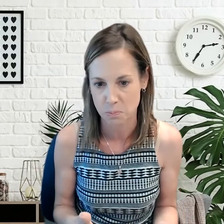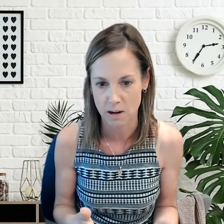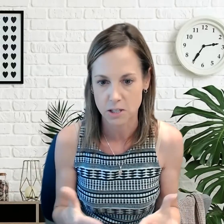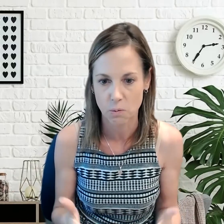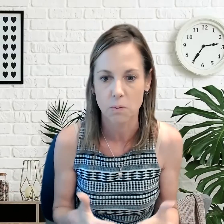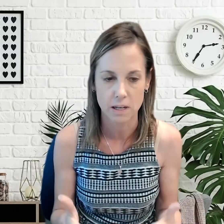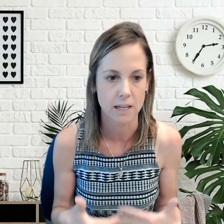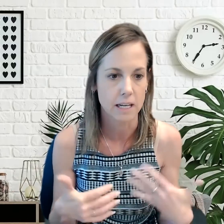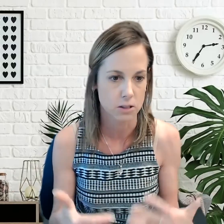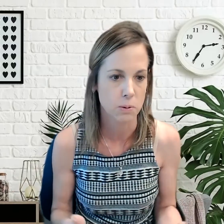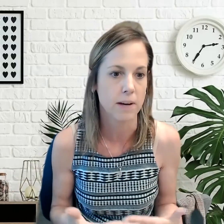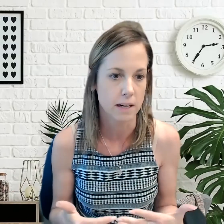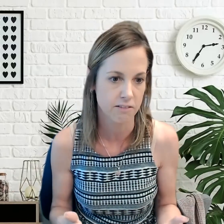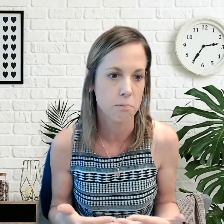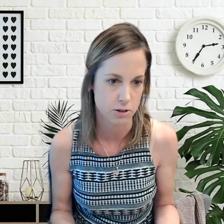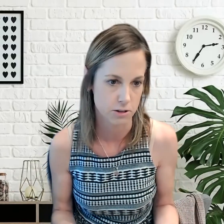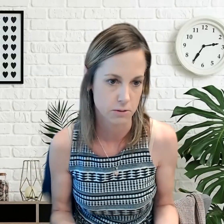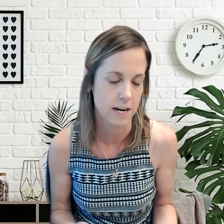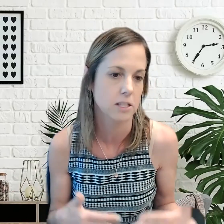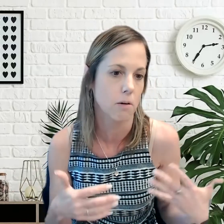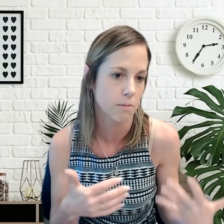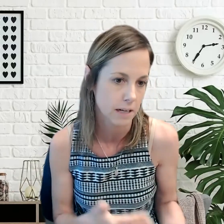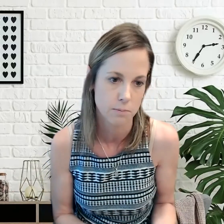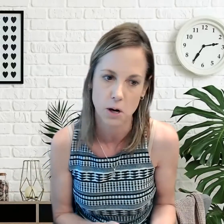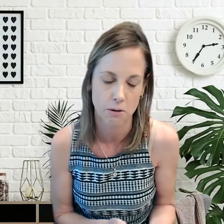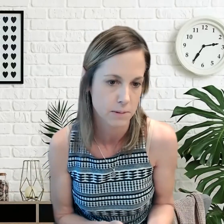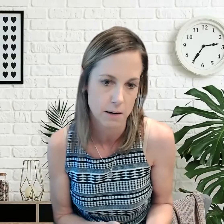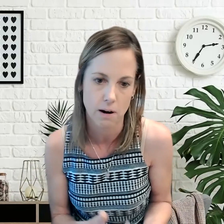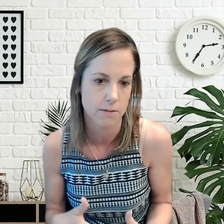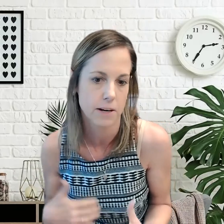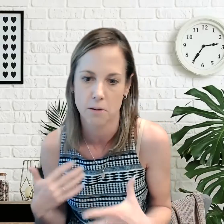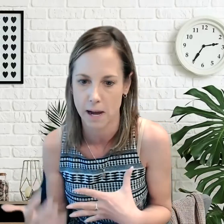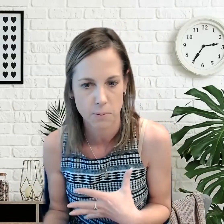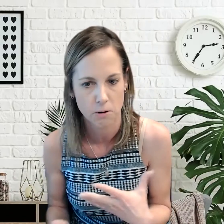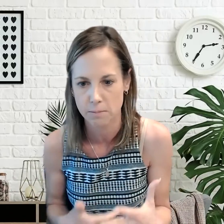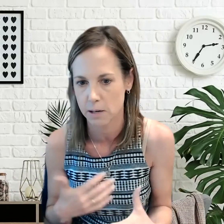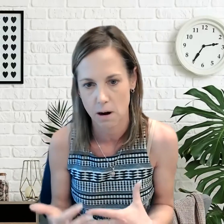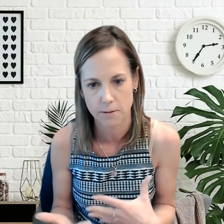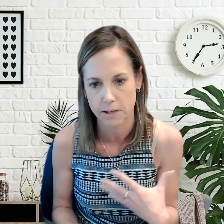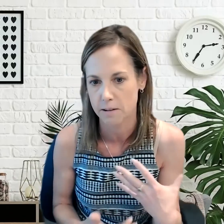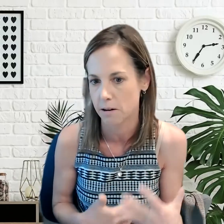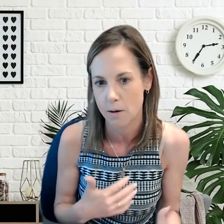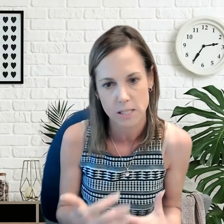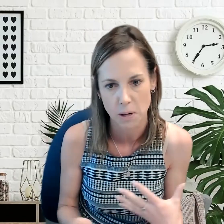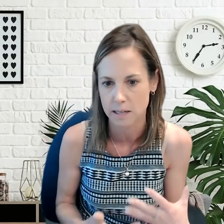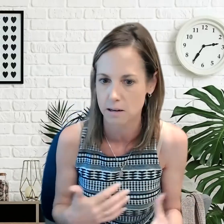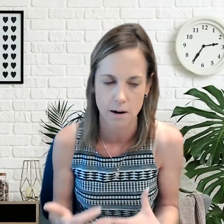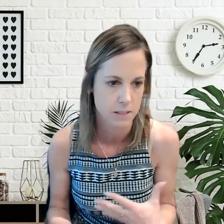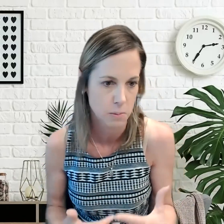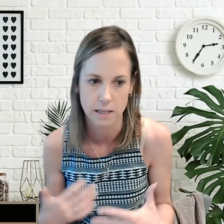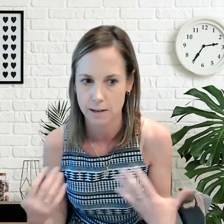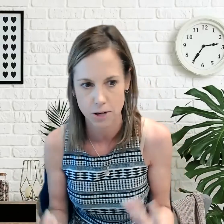always respond to what we need in those preventative measures, right? So our reading programs that we're offering, our math programs that we're offering, they're not